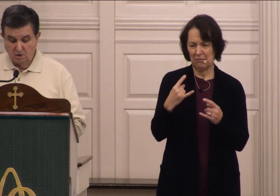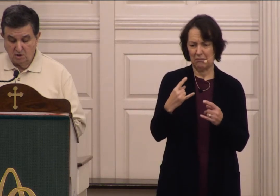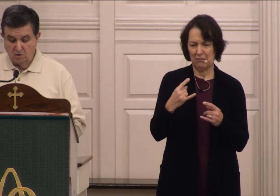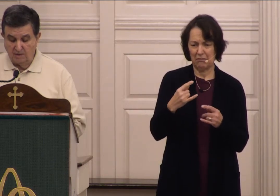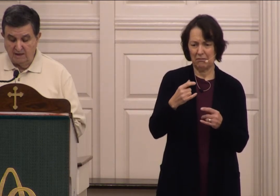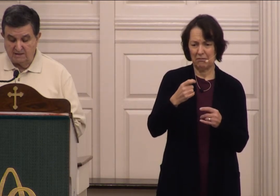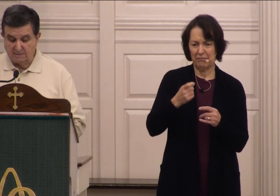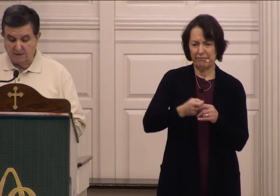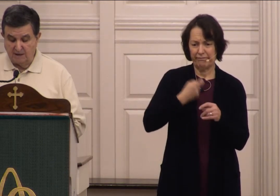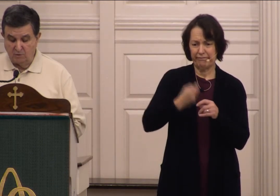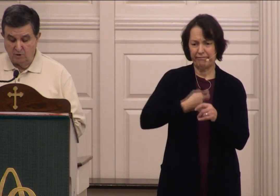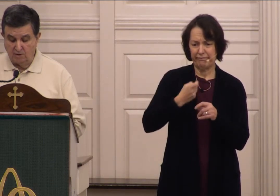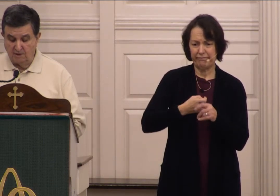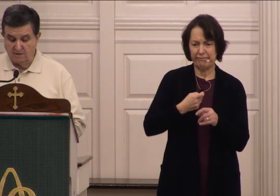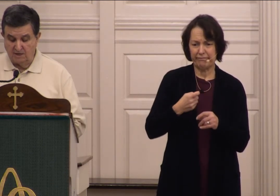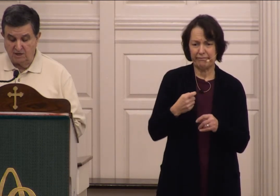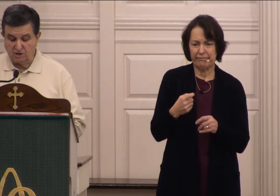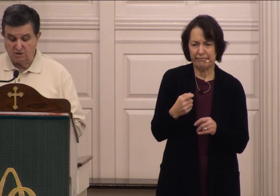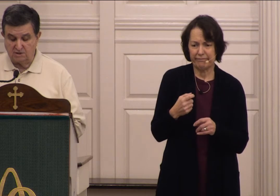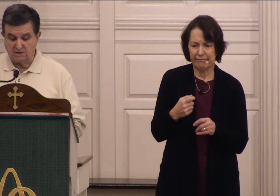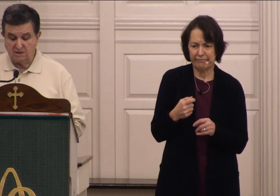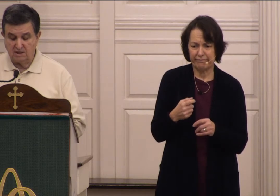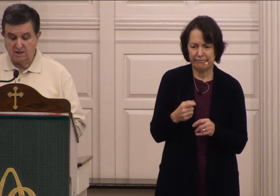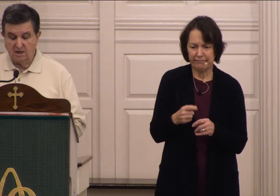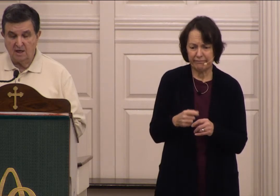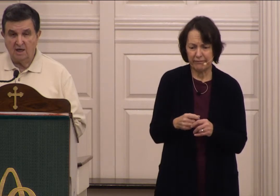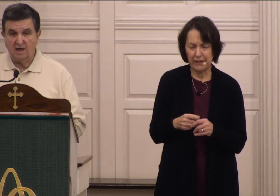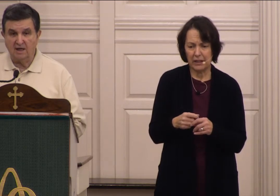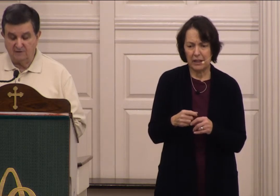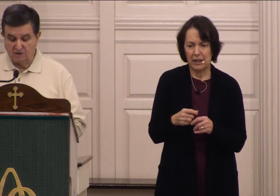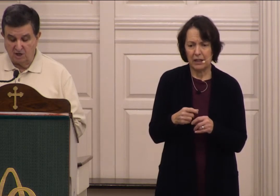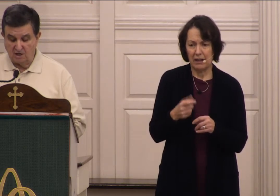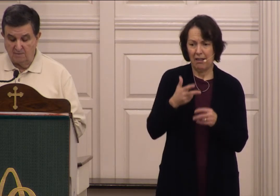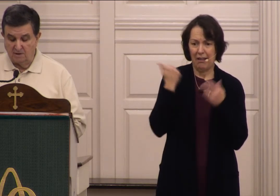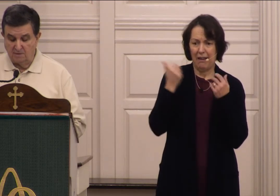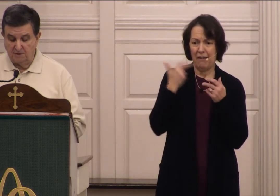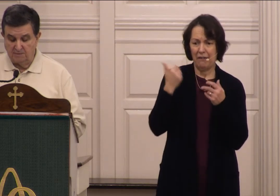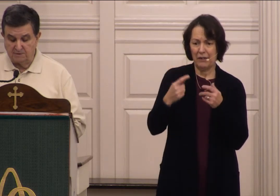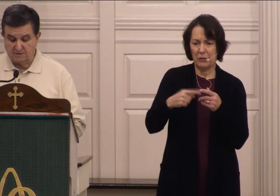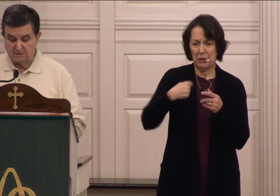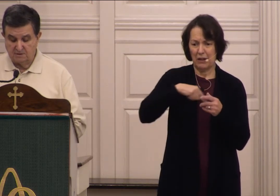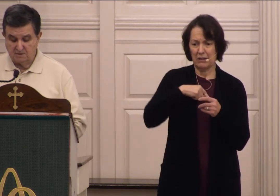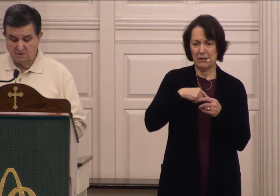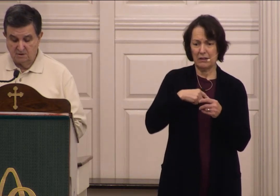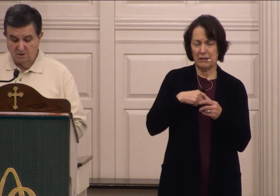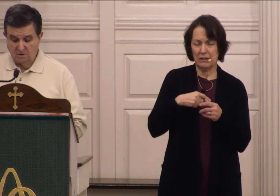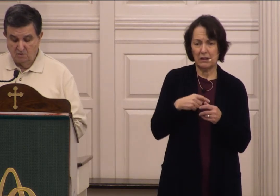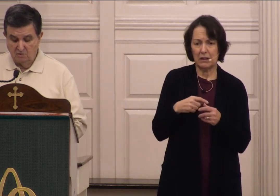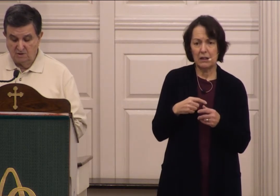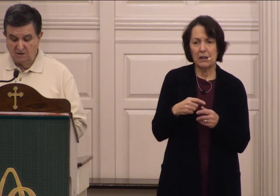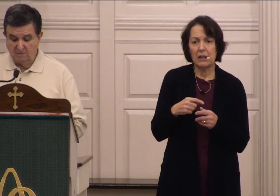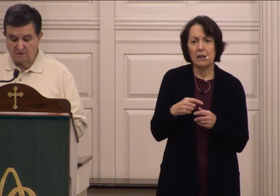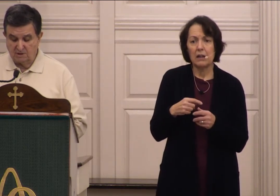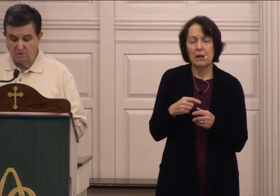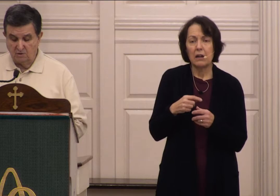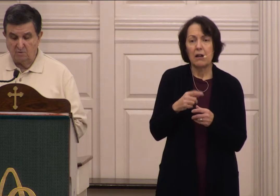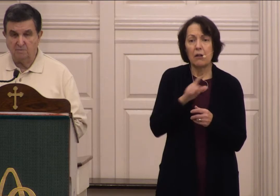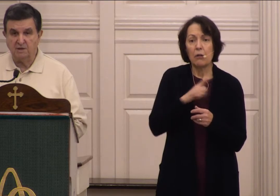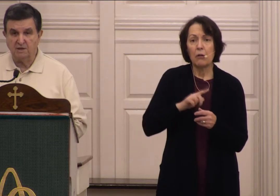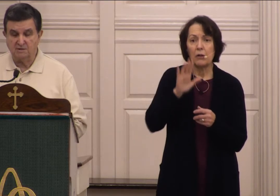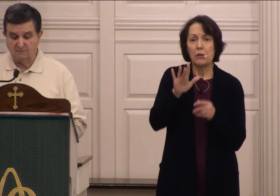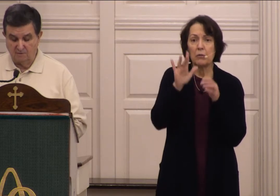made us a byword among the nations, a laughingstock among the peoples. Redeem us, Lord,